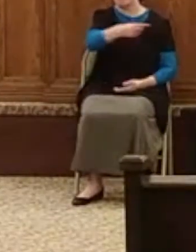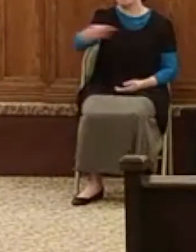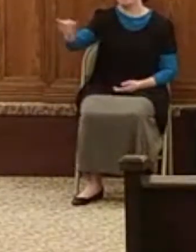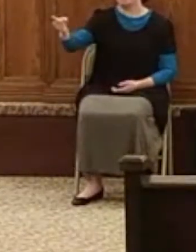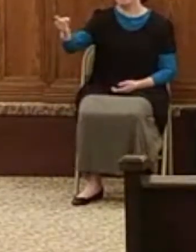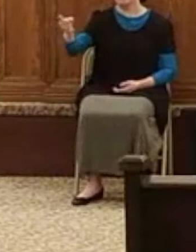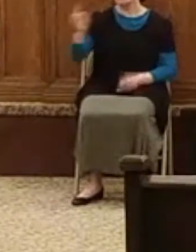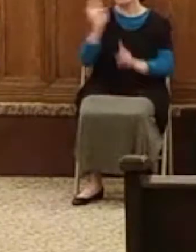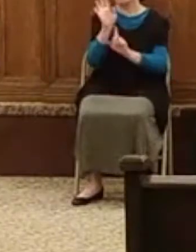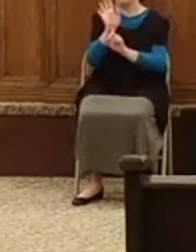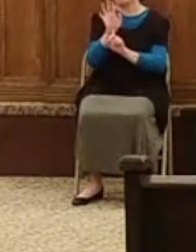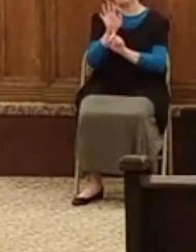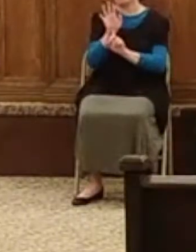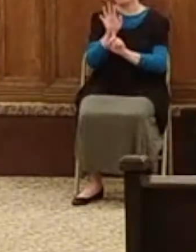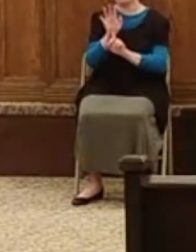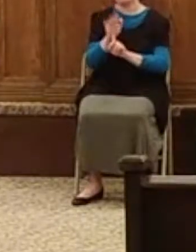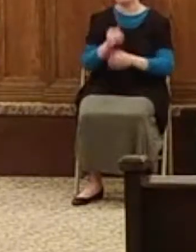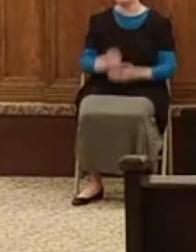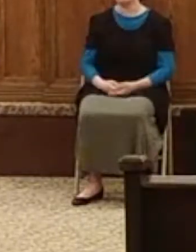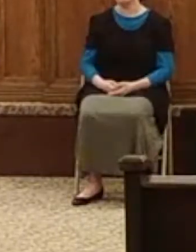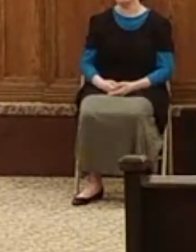You are the candle.